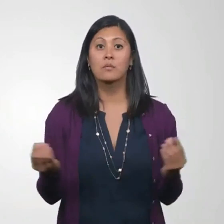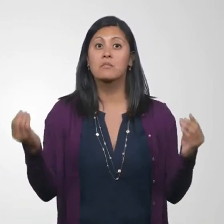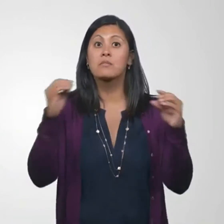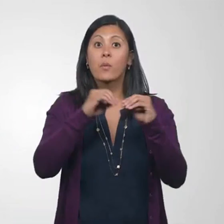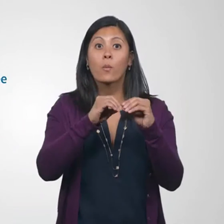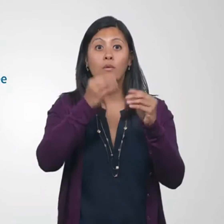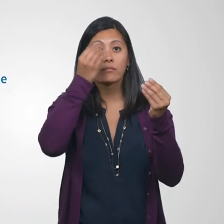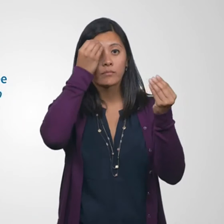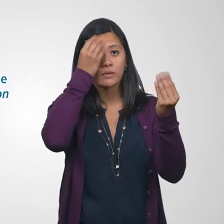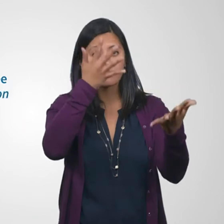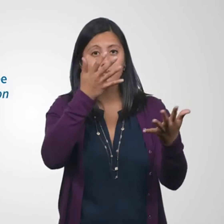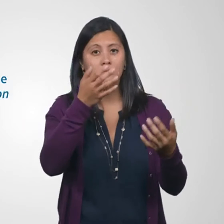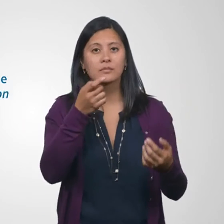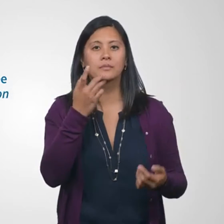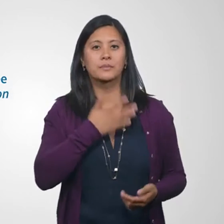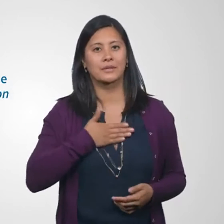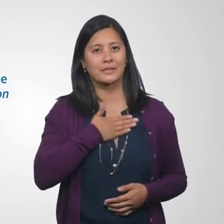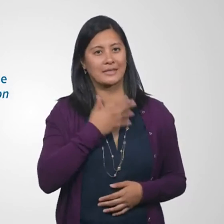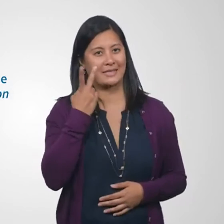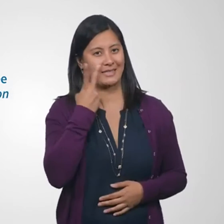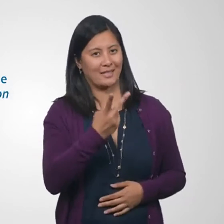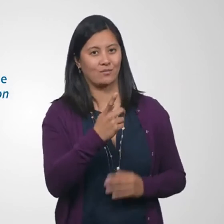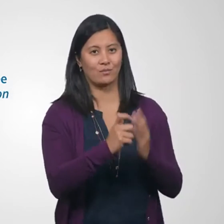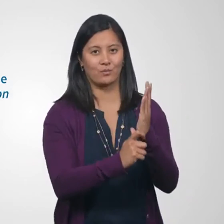For more information, please see the brochure,